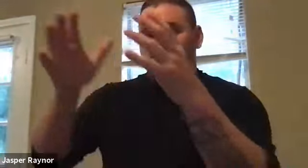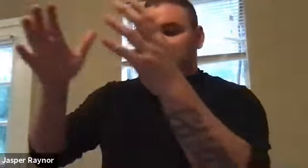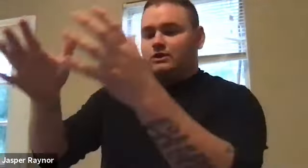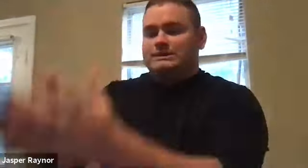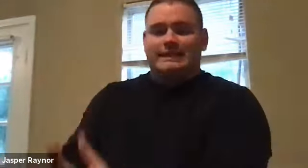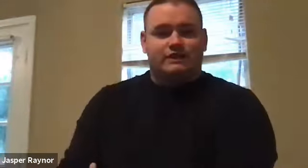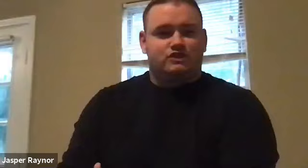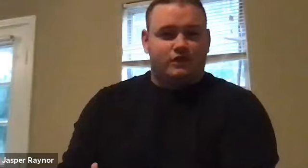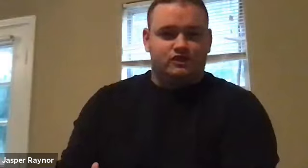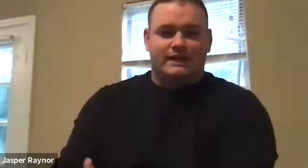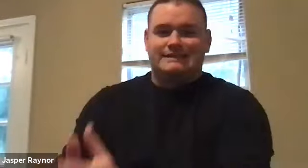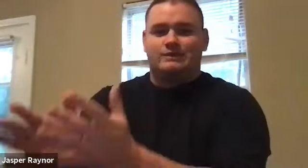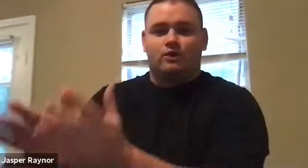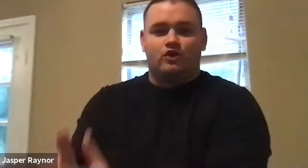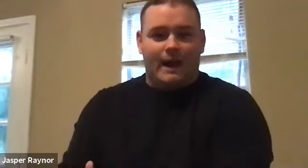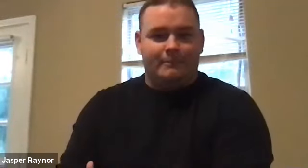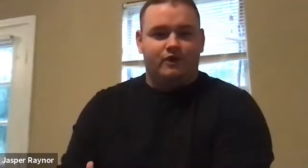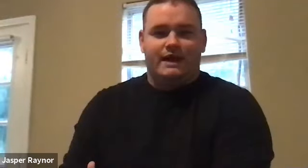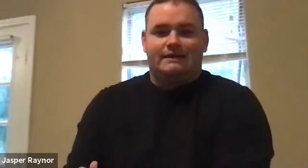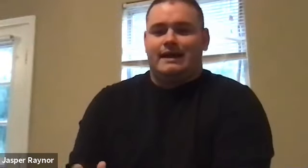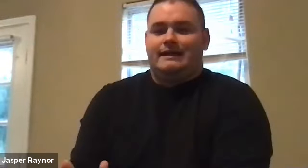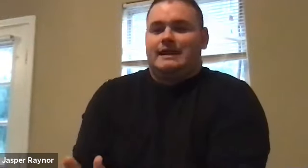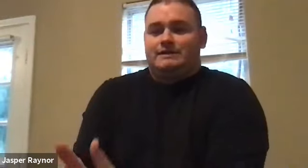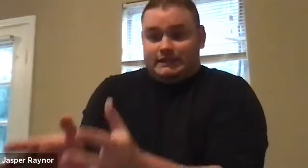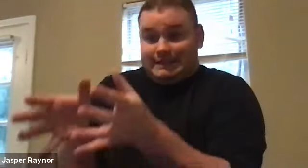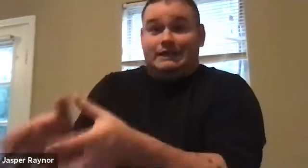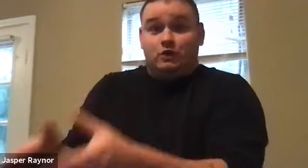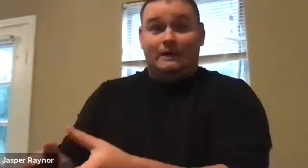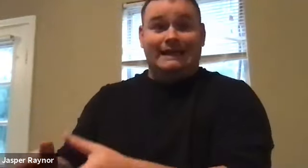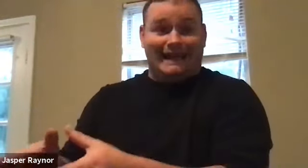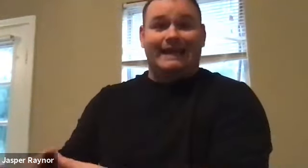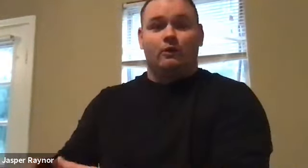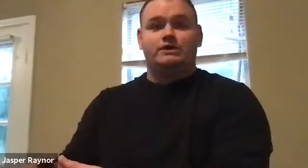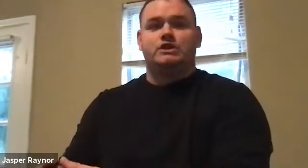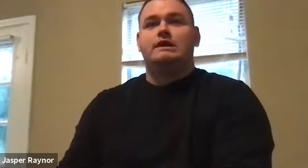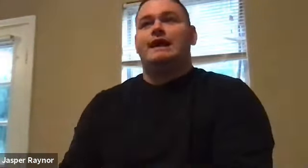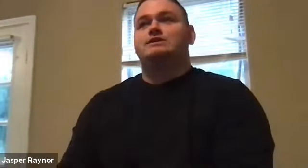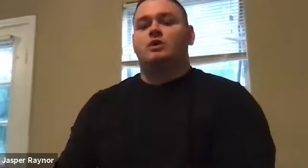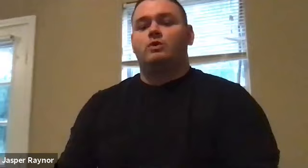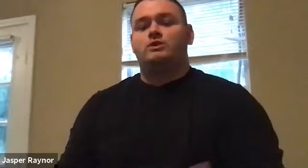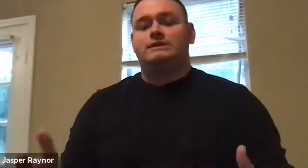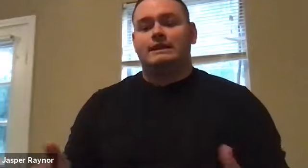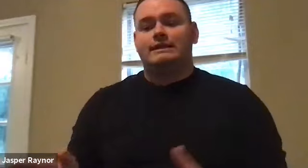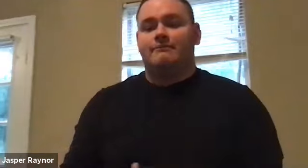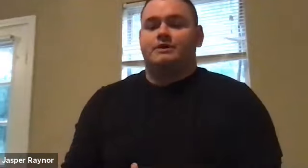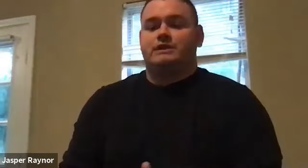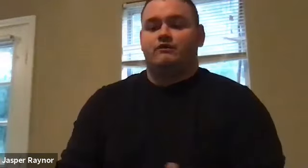is its own sentence structure. It has its own grammar. It's a unique language. And so when you see a deaf person